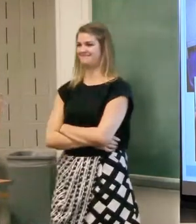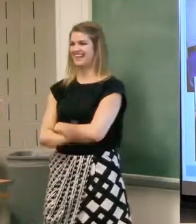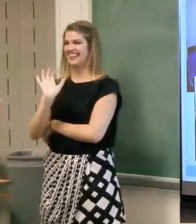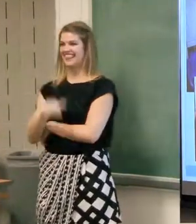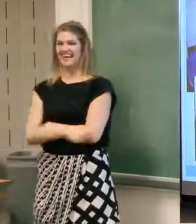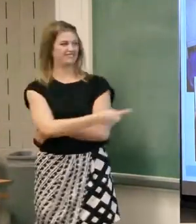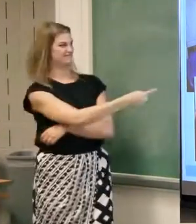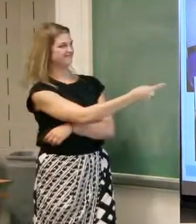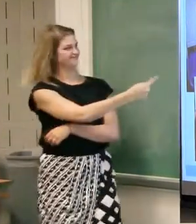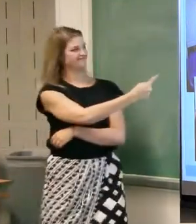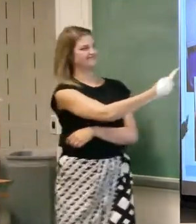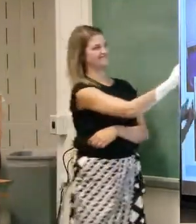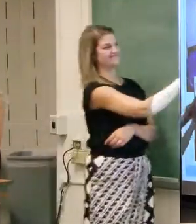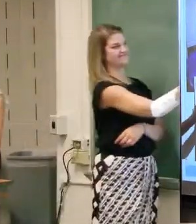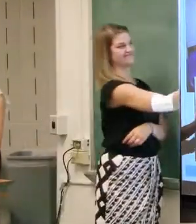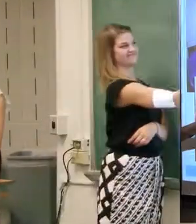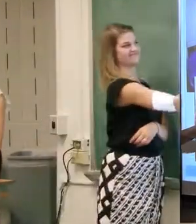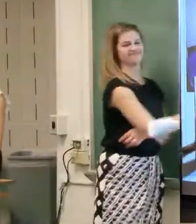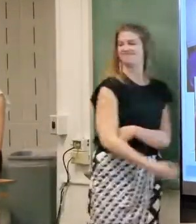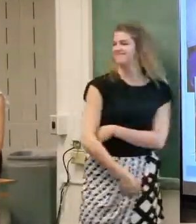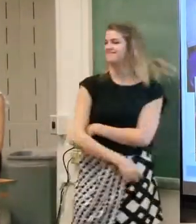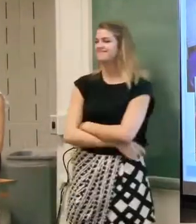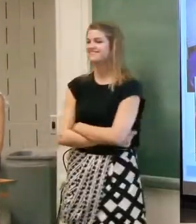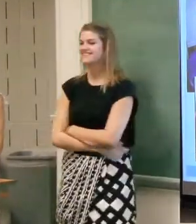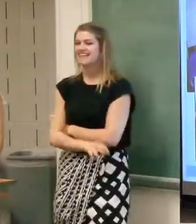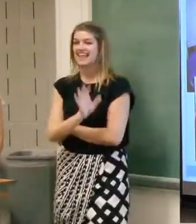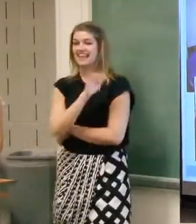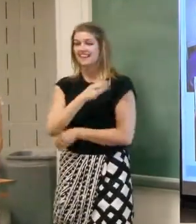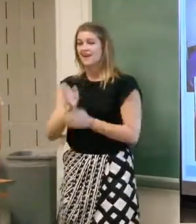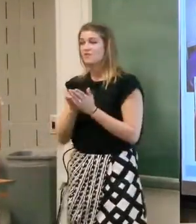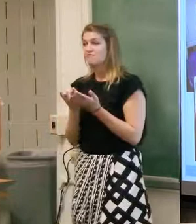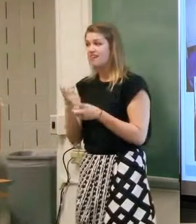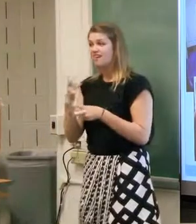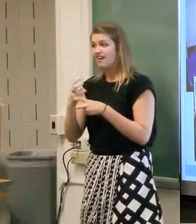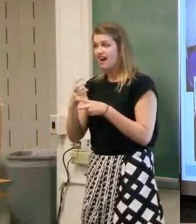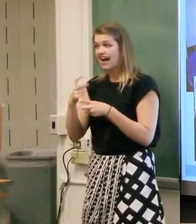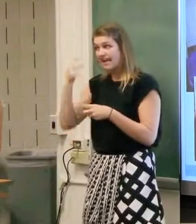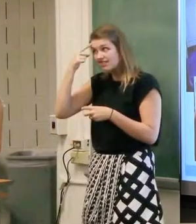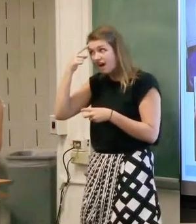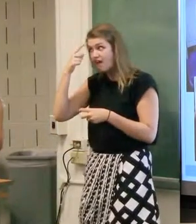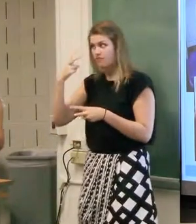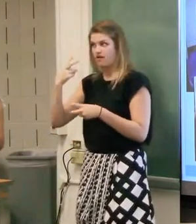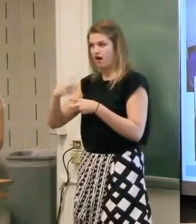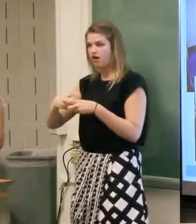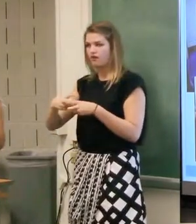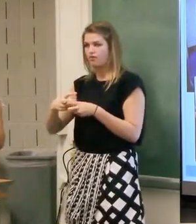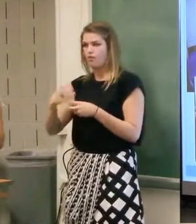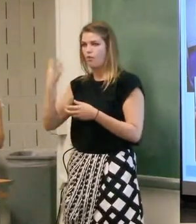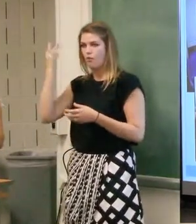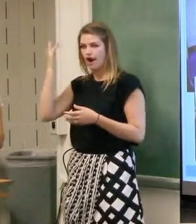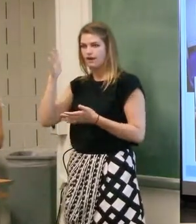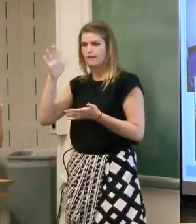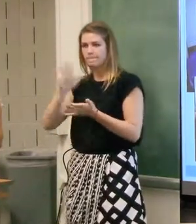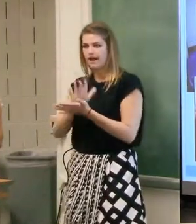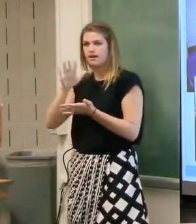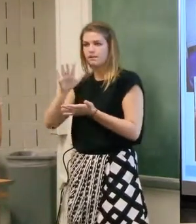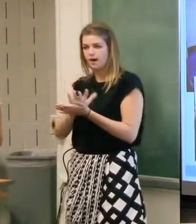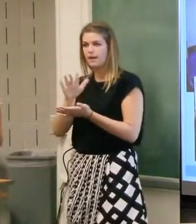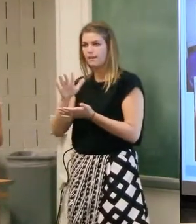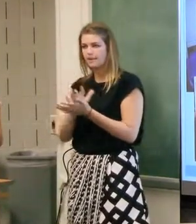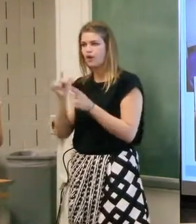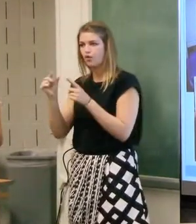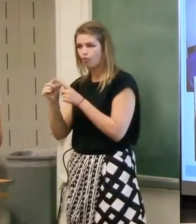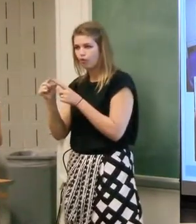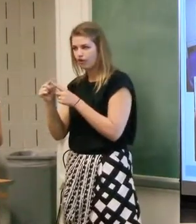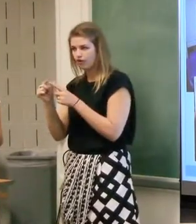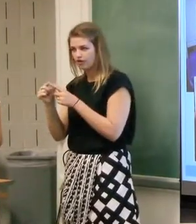Yes. That book, I thought I was going to have a really hard time with it because of the rant and the song that goes along